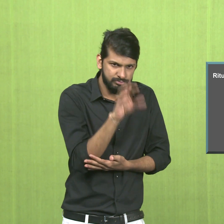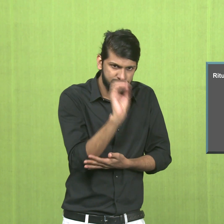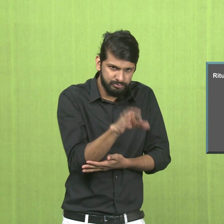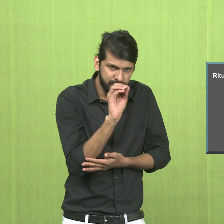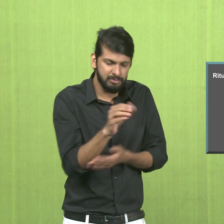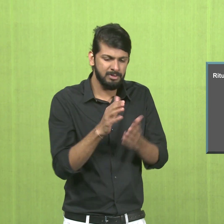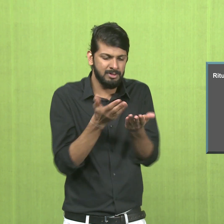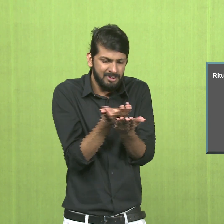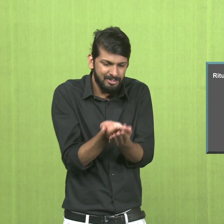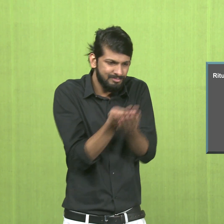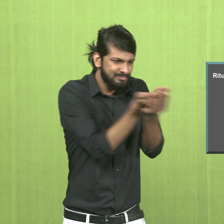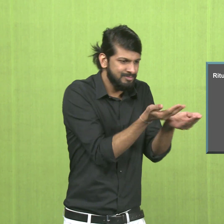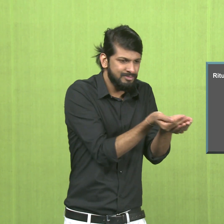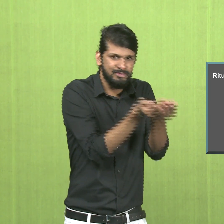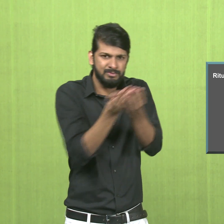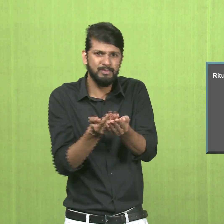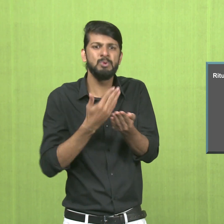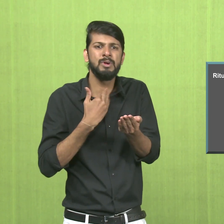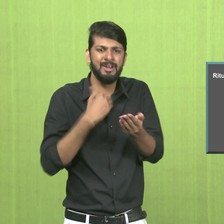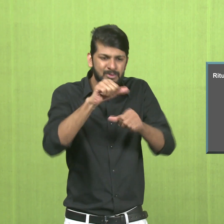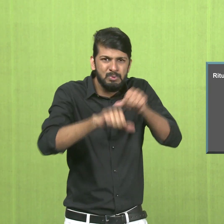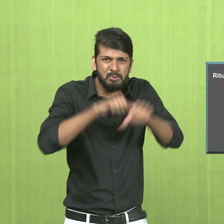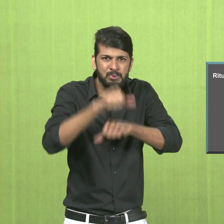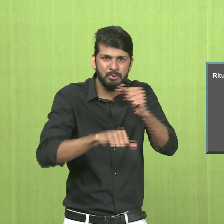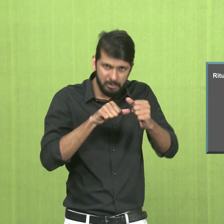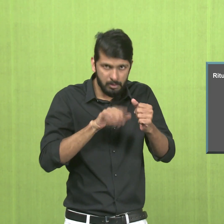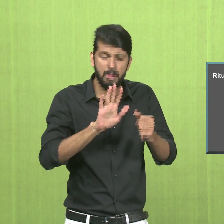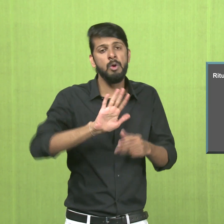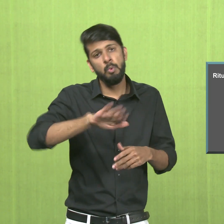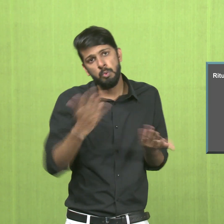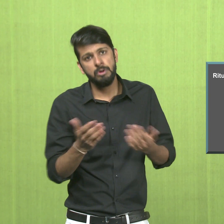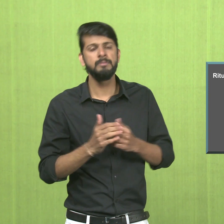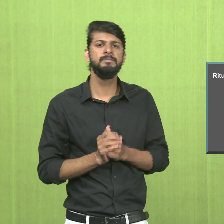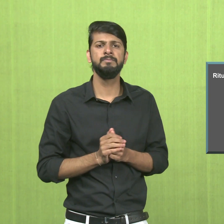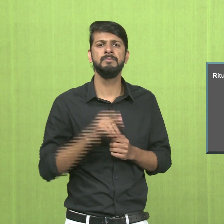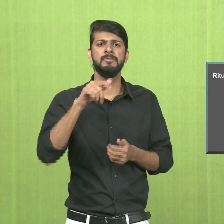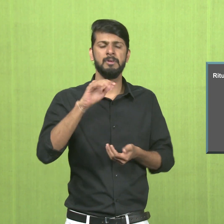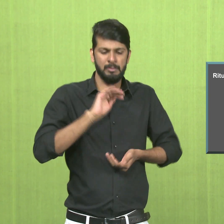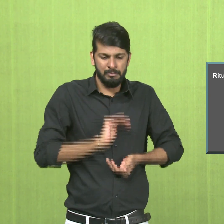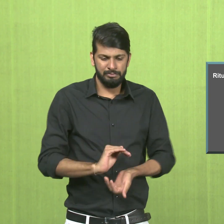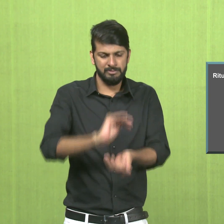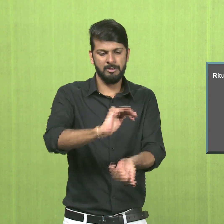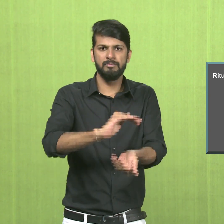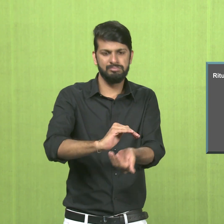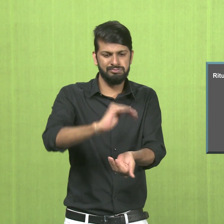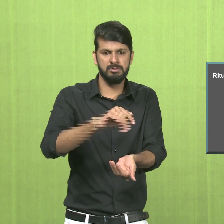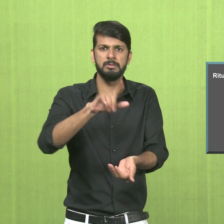traditions. They feed ghee and other things to the fire. During birth of a